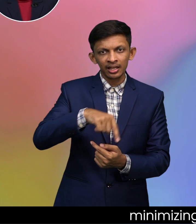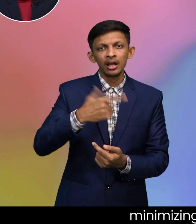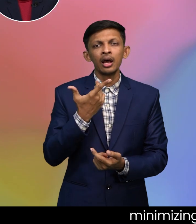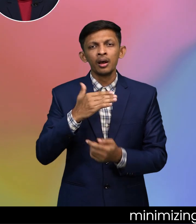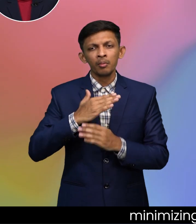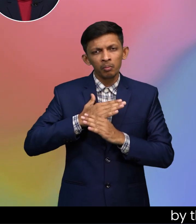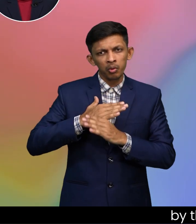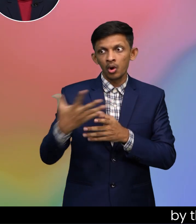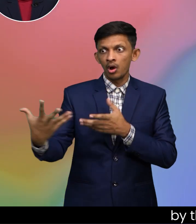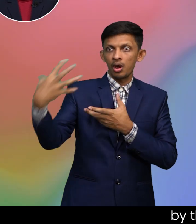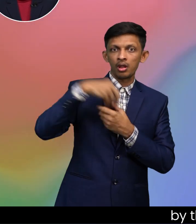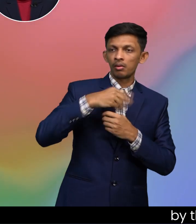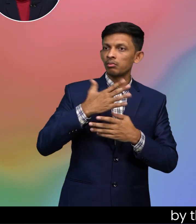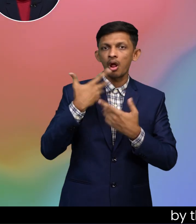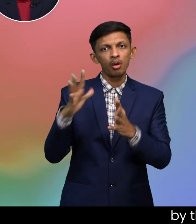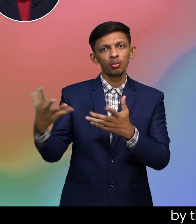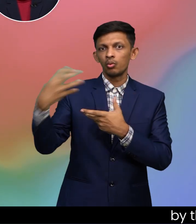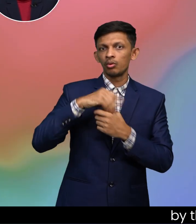acute renal failure.